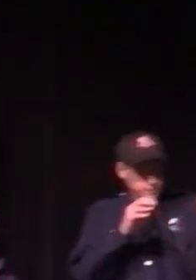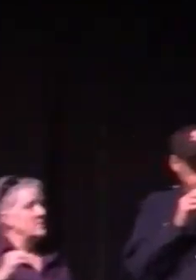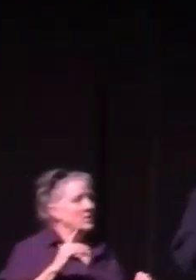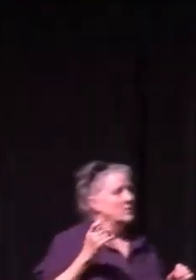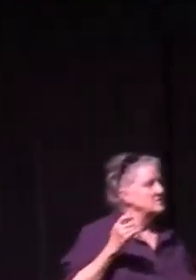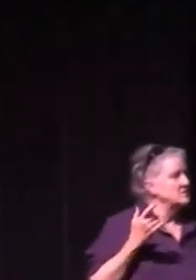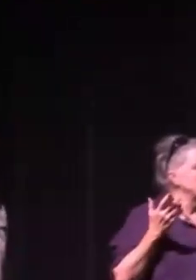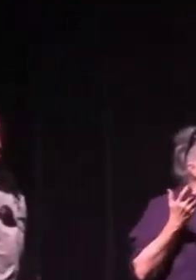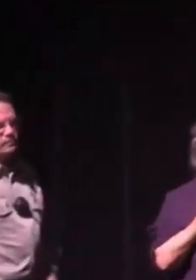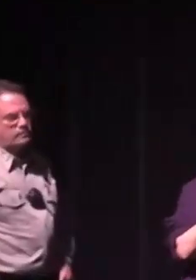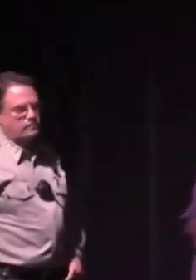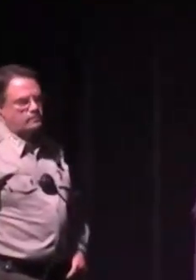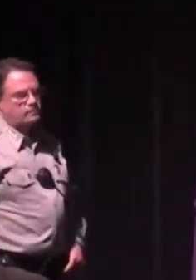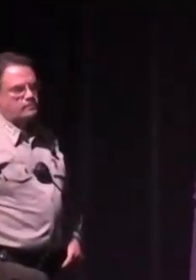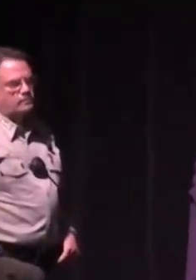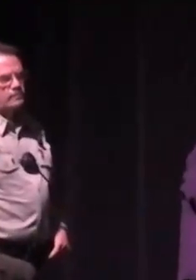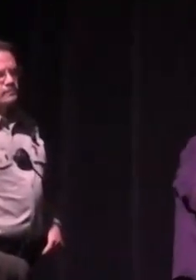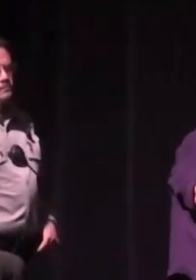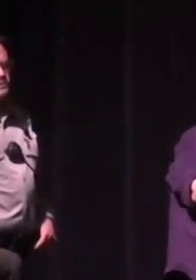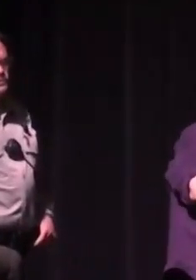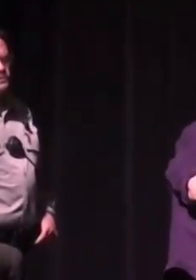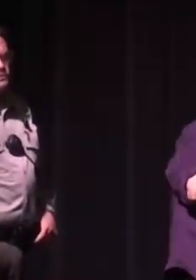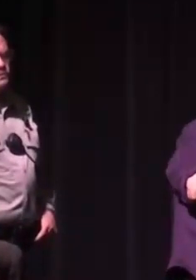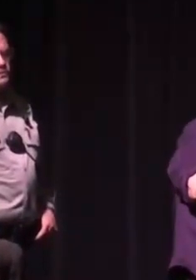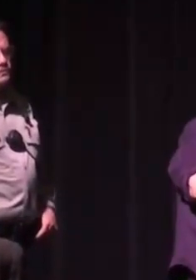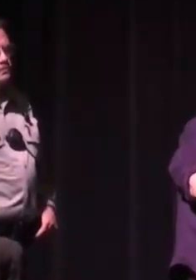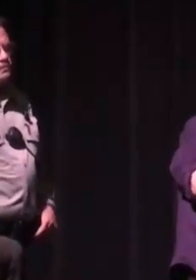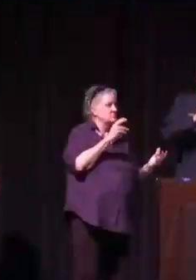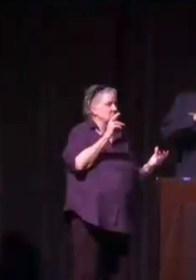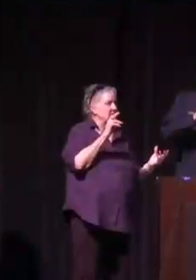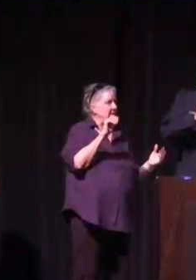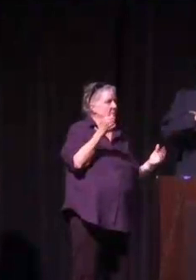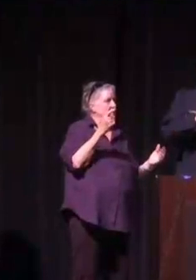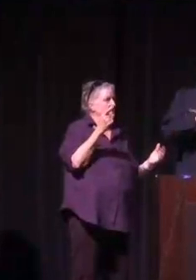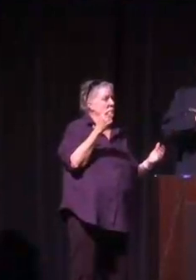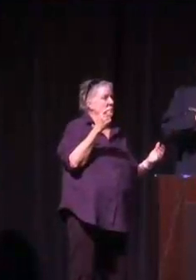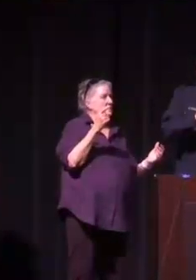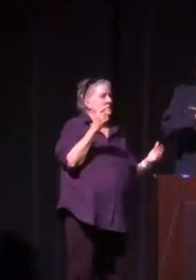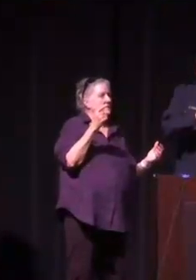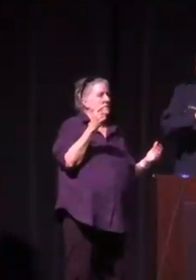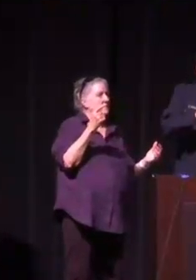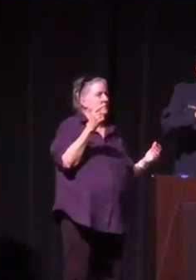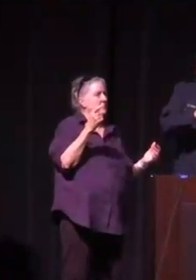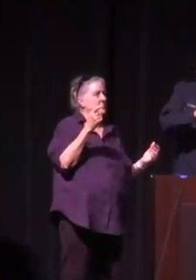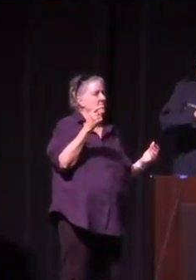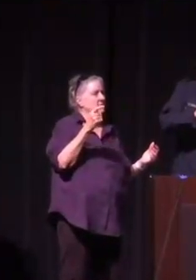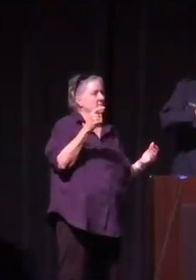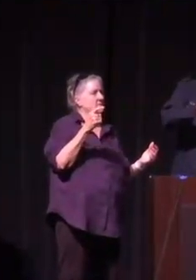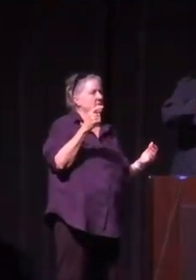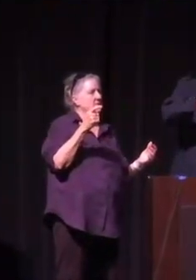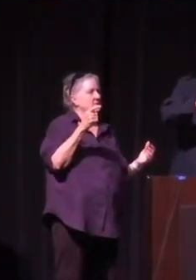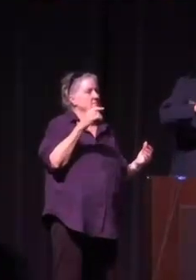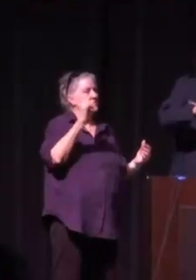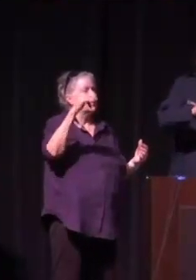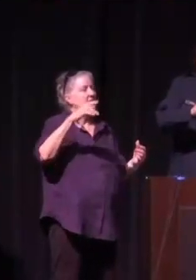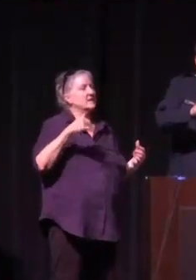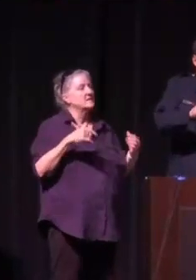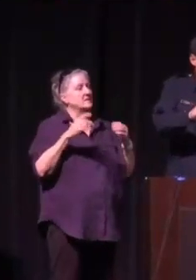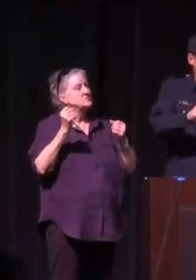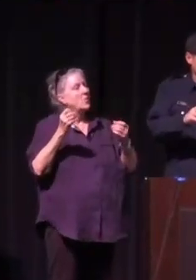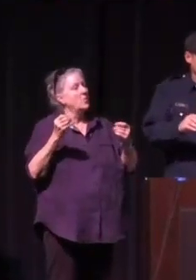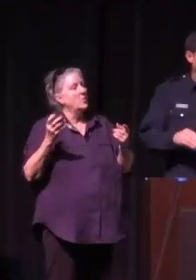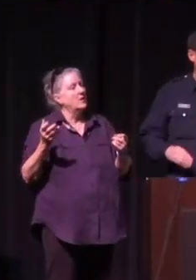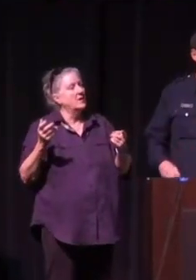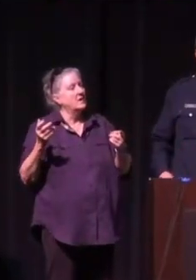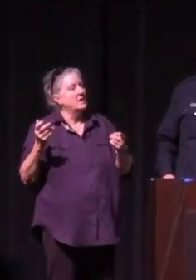One more from this section, please. Anybody? right behind him. Okay, great.